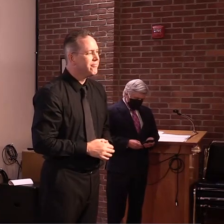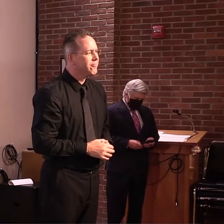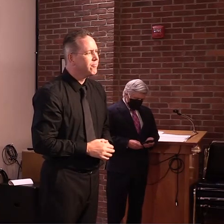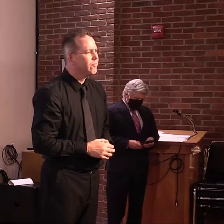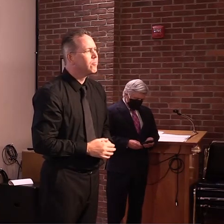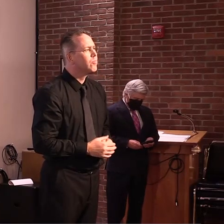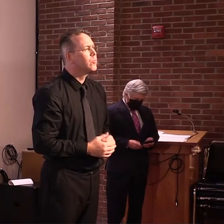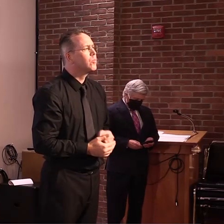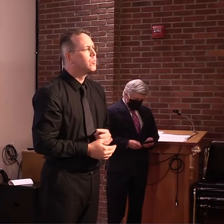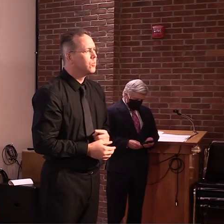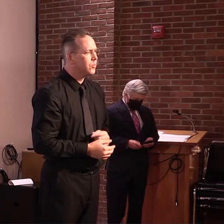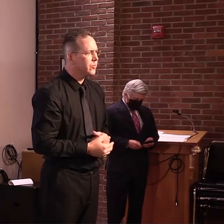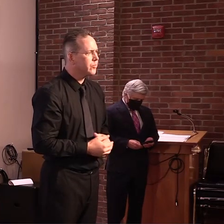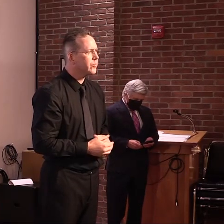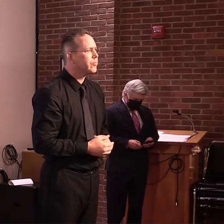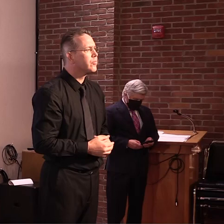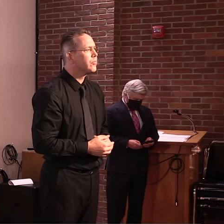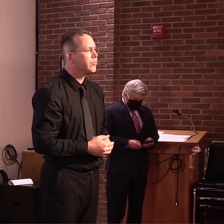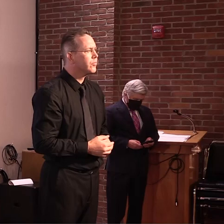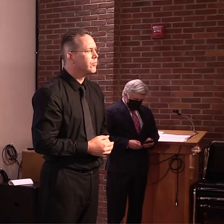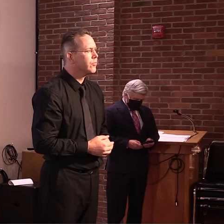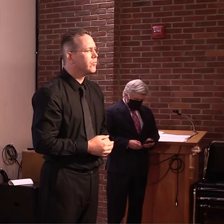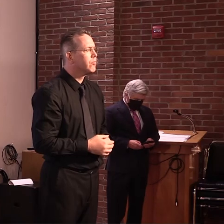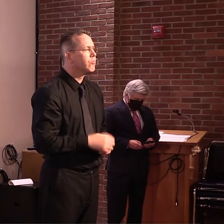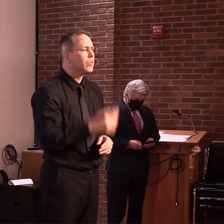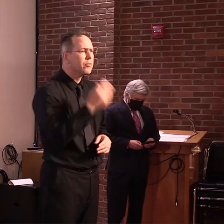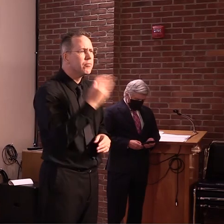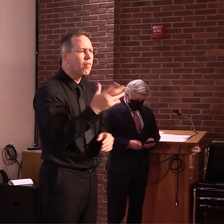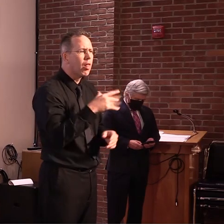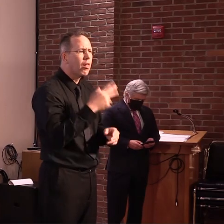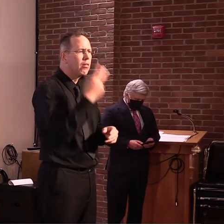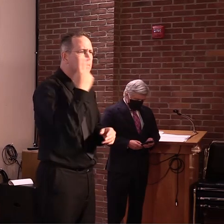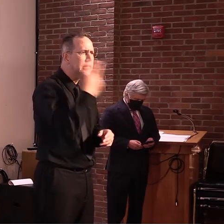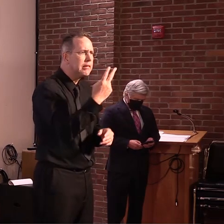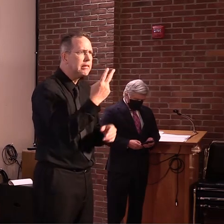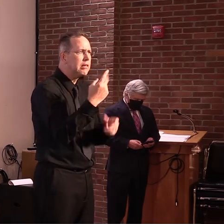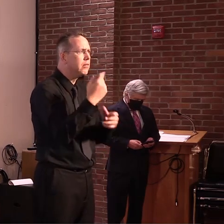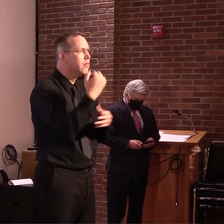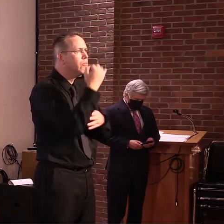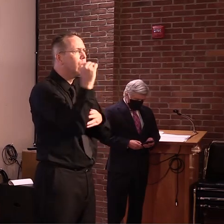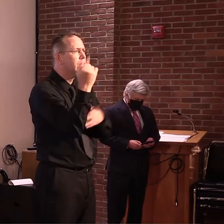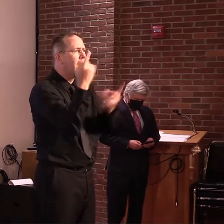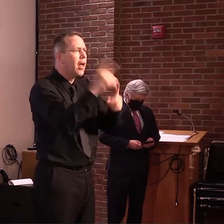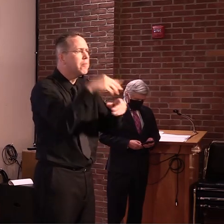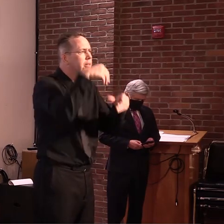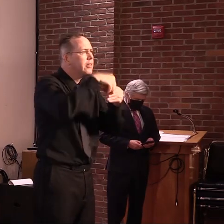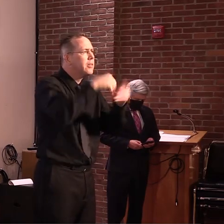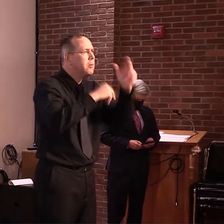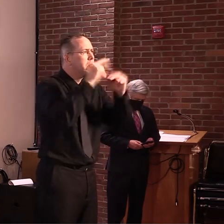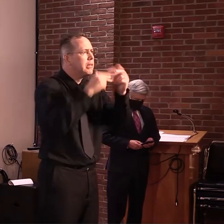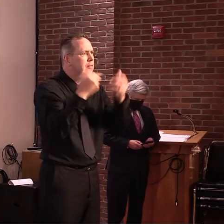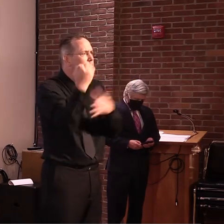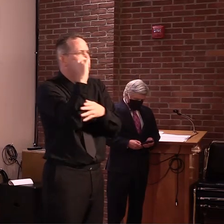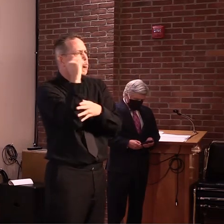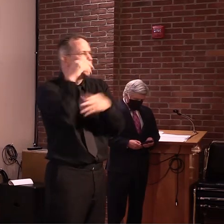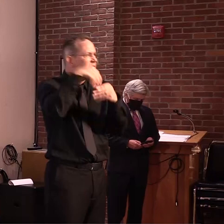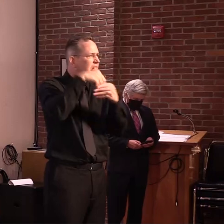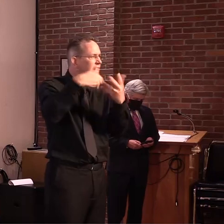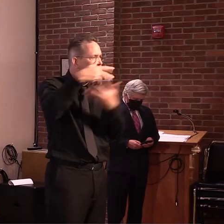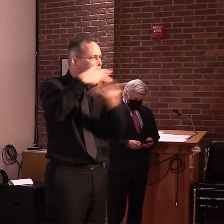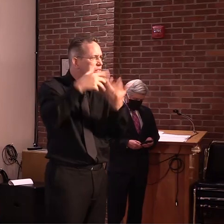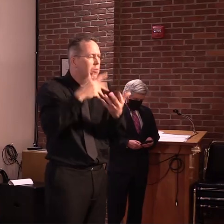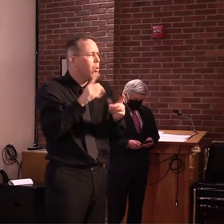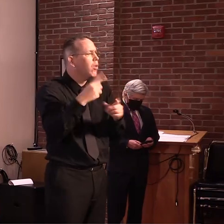indoors. So we have a large mass gathering, but we all know that outdoors is much more preferable